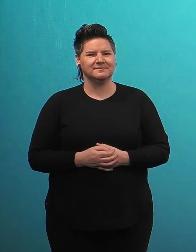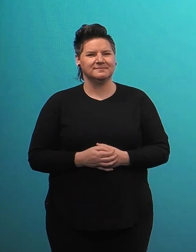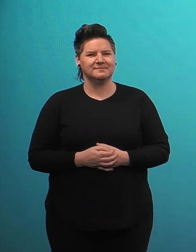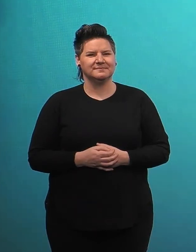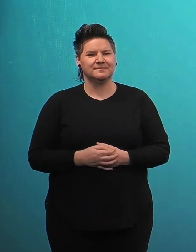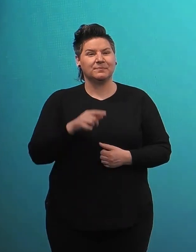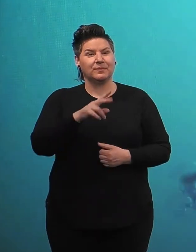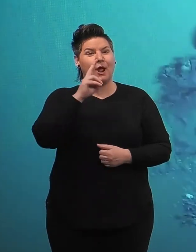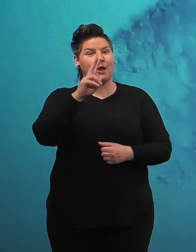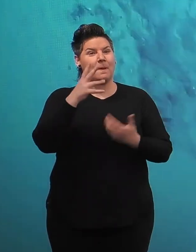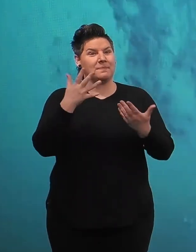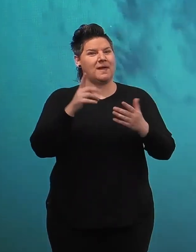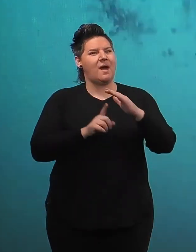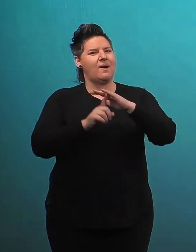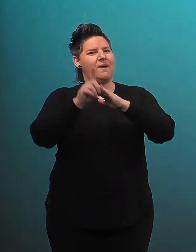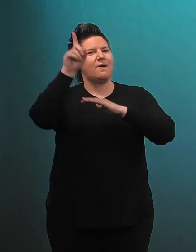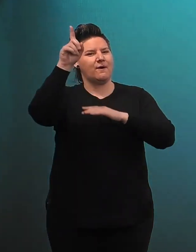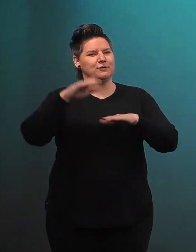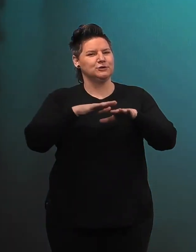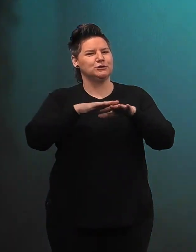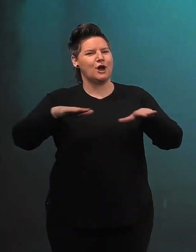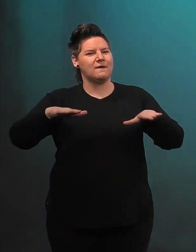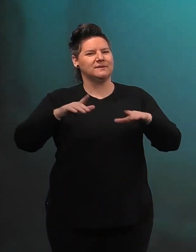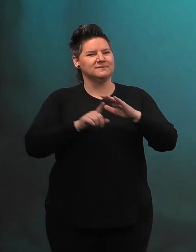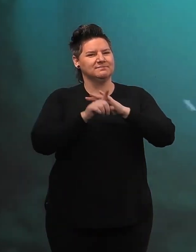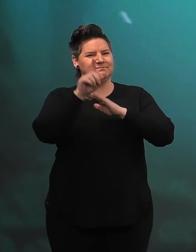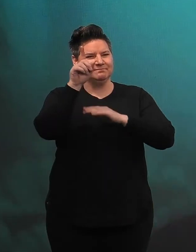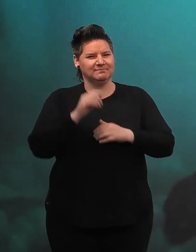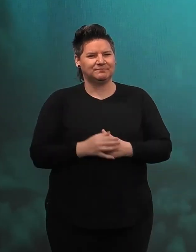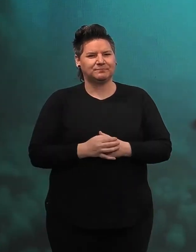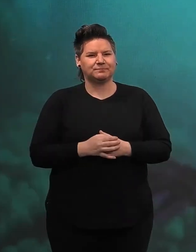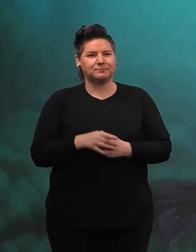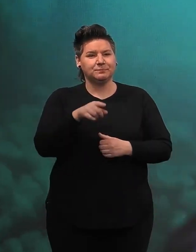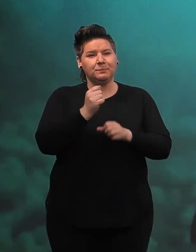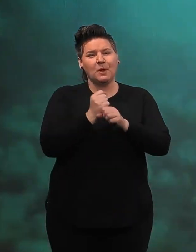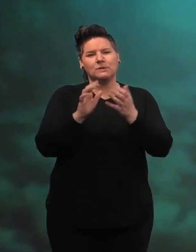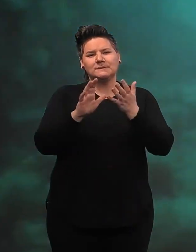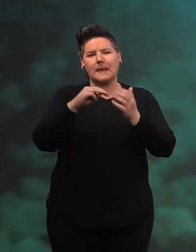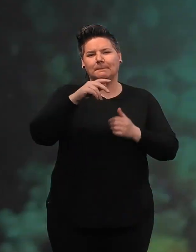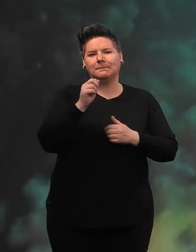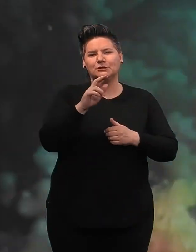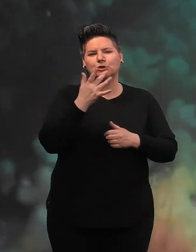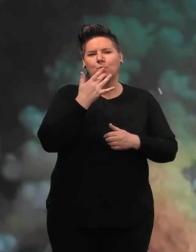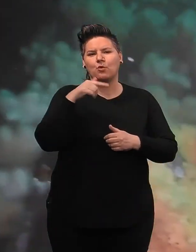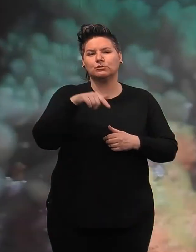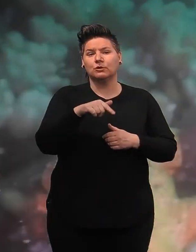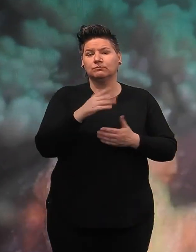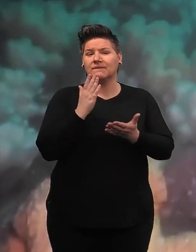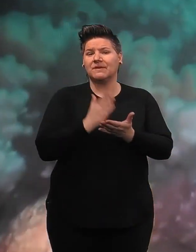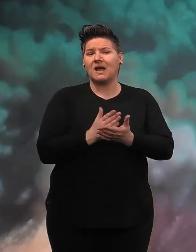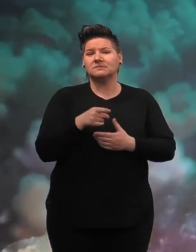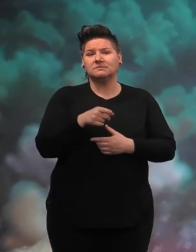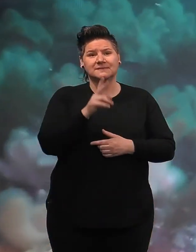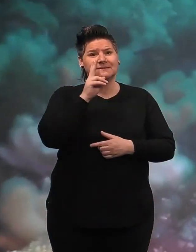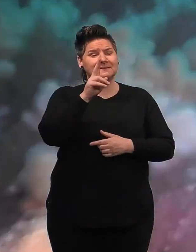We're looking up at the surface, you can just see the surface there. So here we're in about 10 metres of water, and the fact that you can see